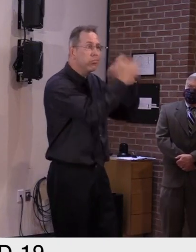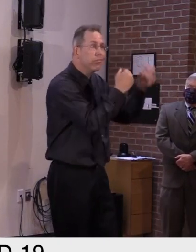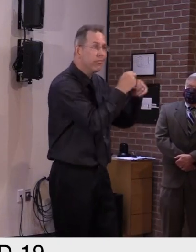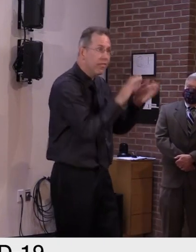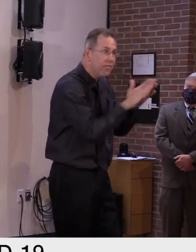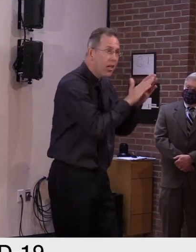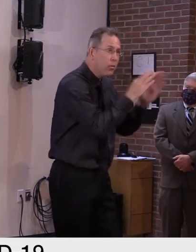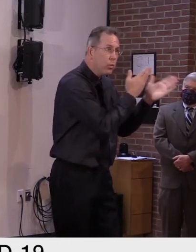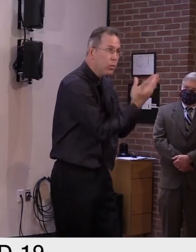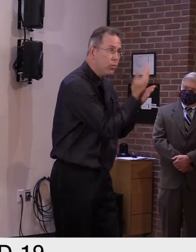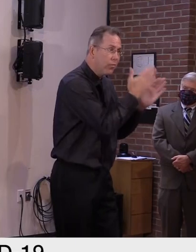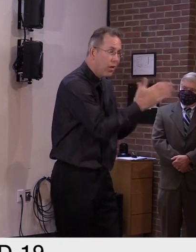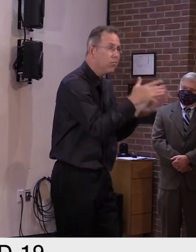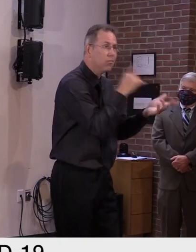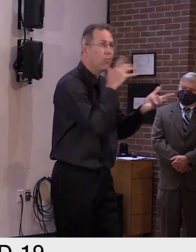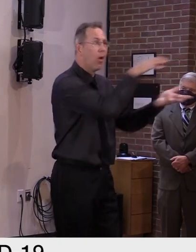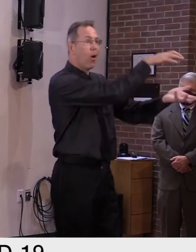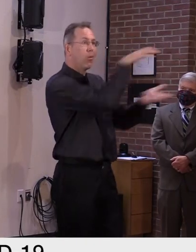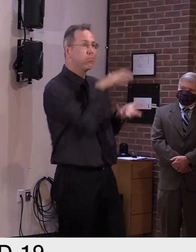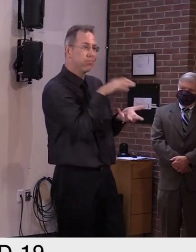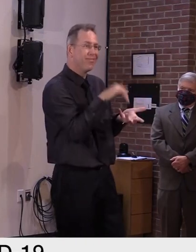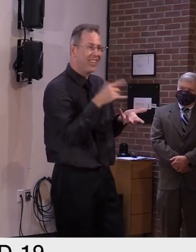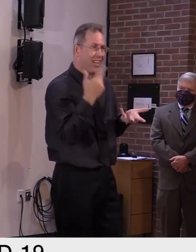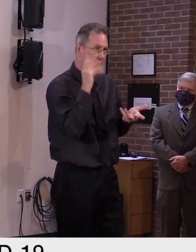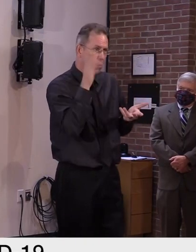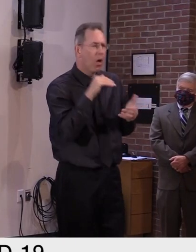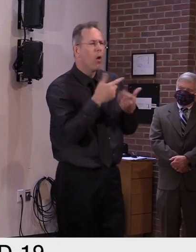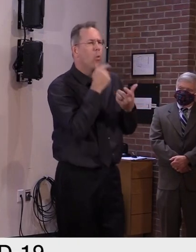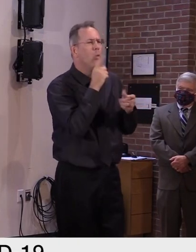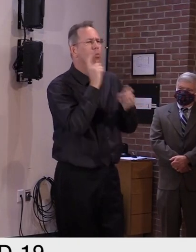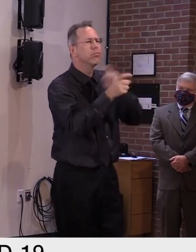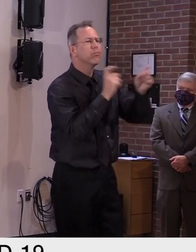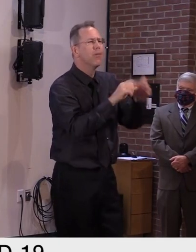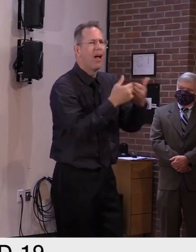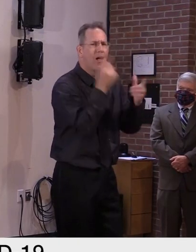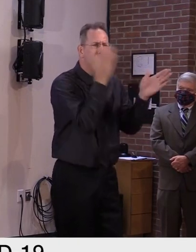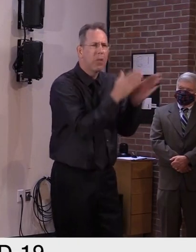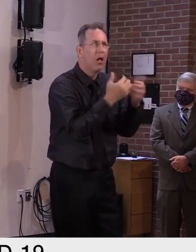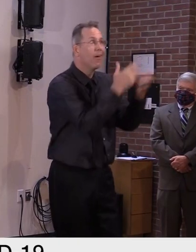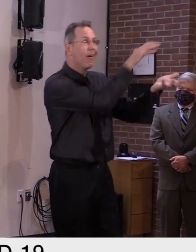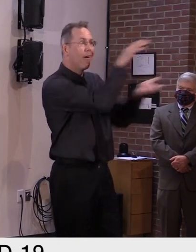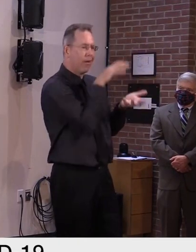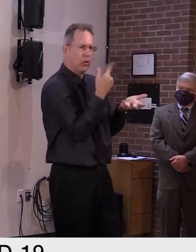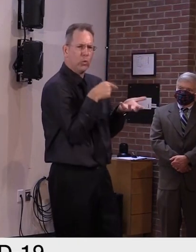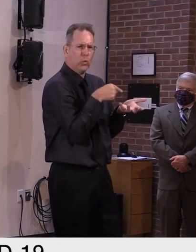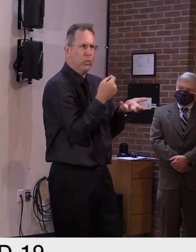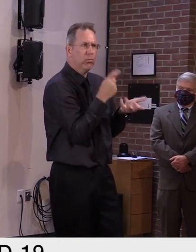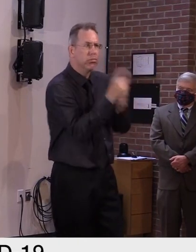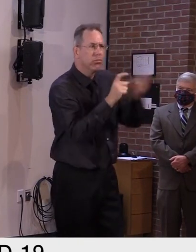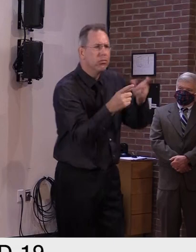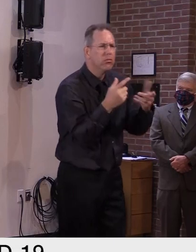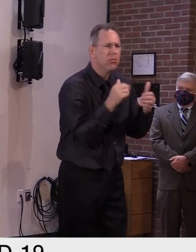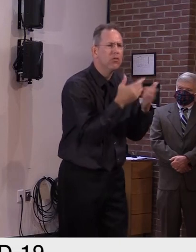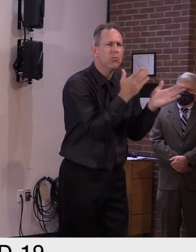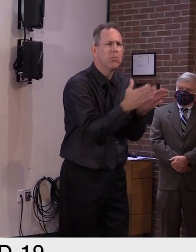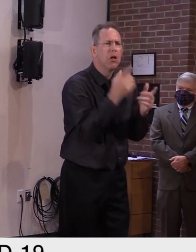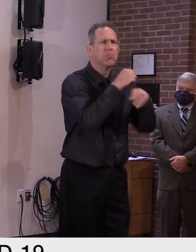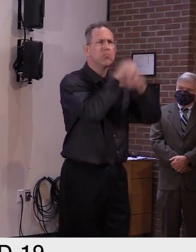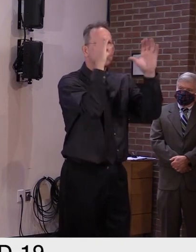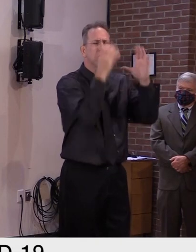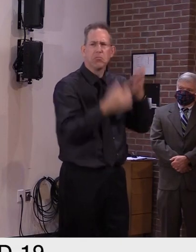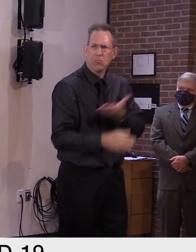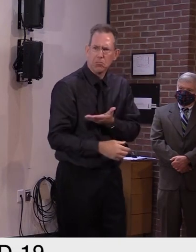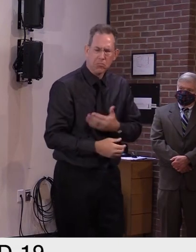of the report from New York, and rest assured, Vermont is prepared. We've been meeting on this